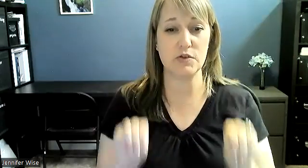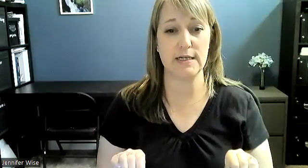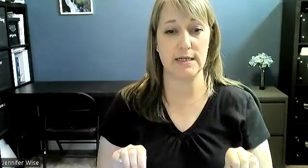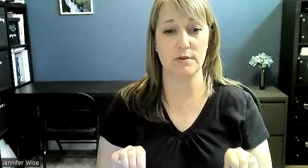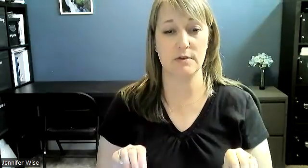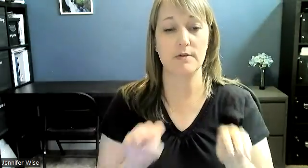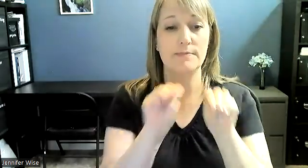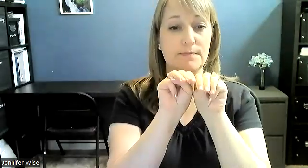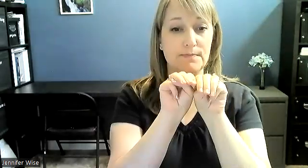straight down.